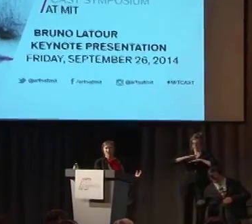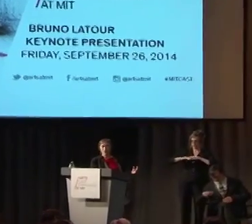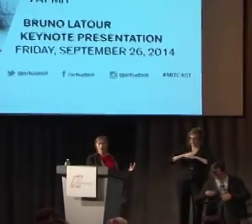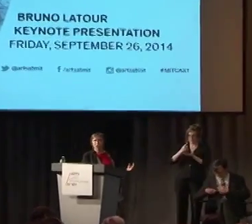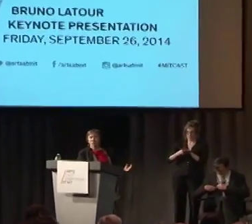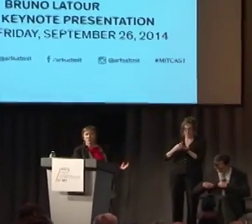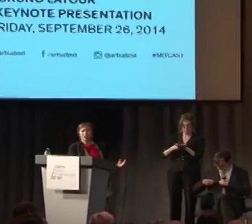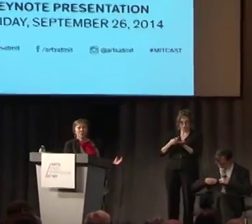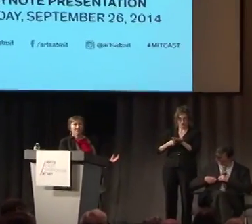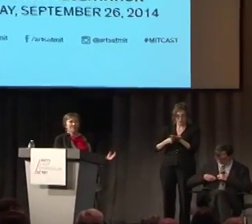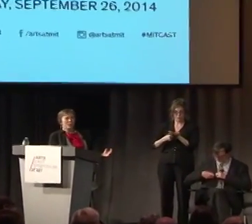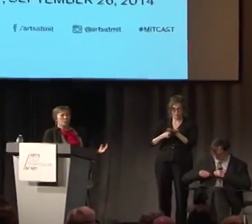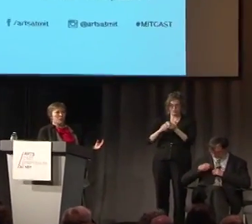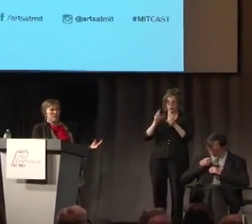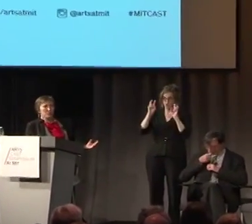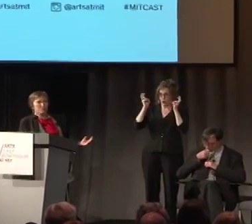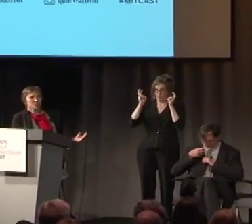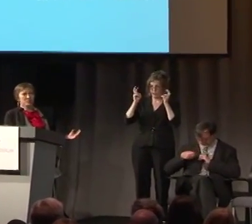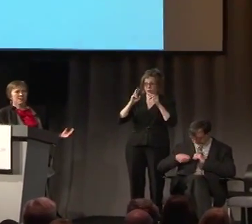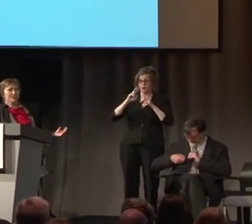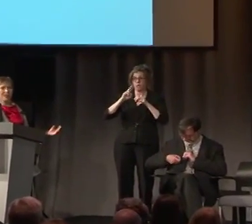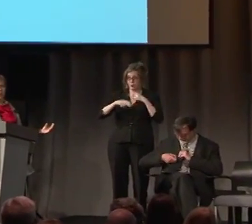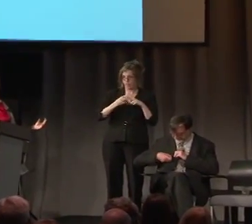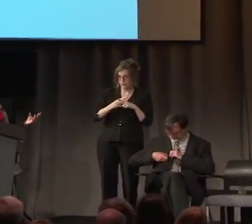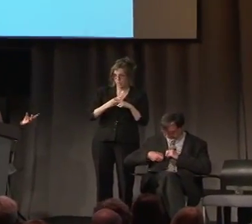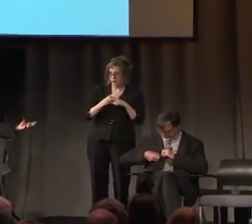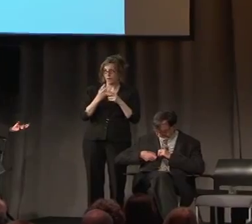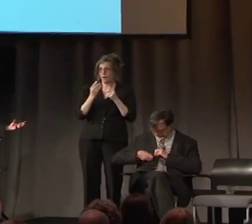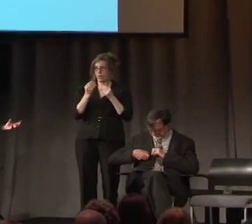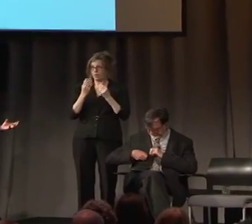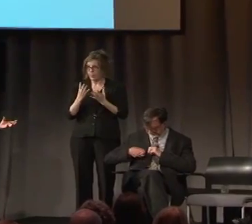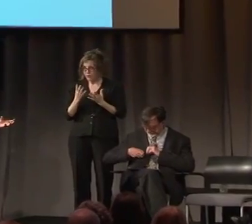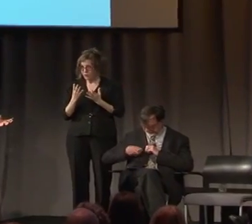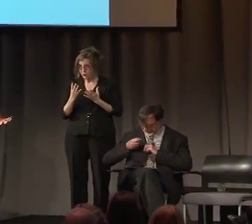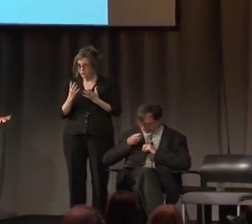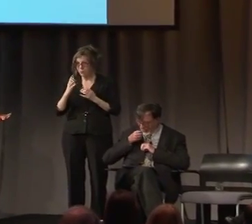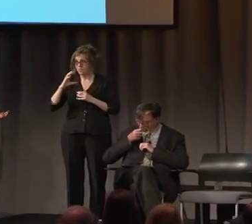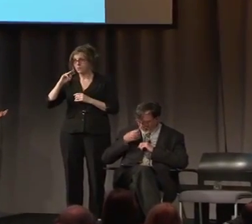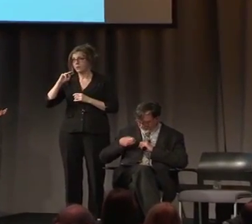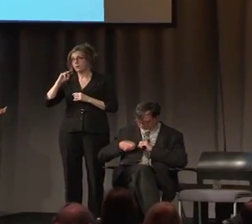universe, information, memes, assemblages,